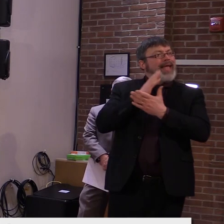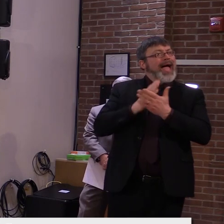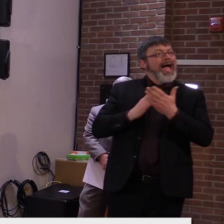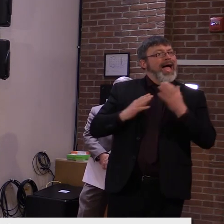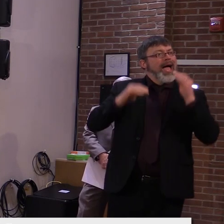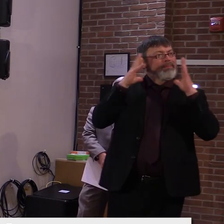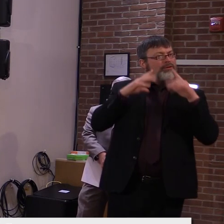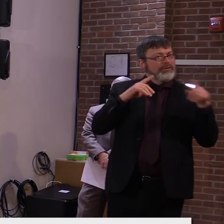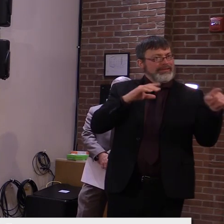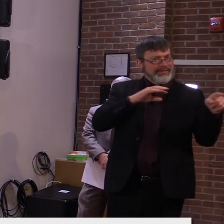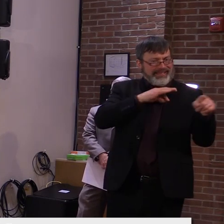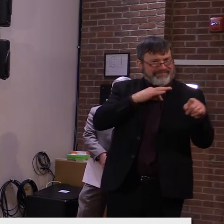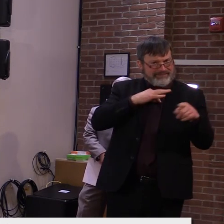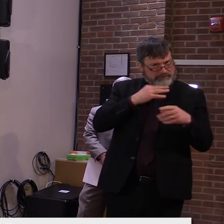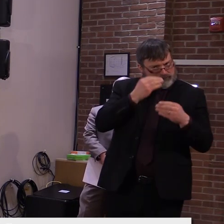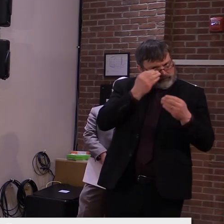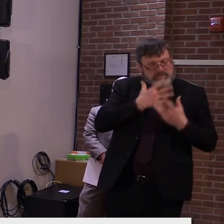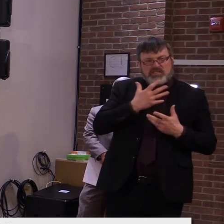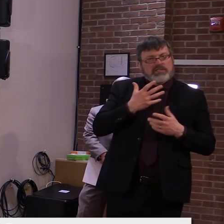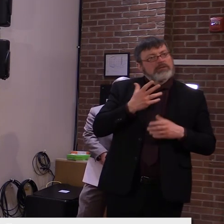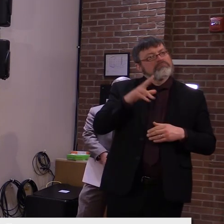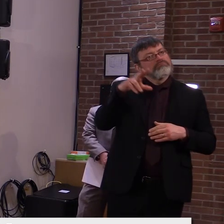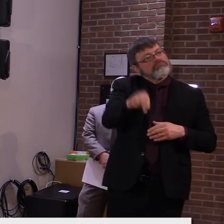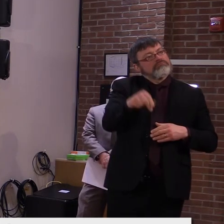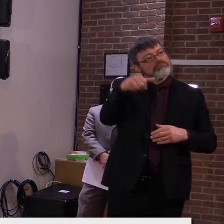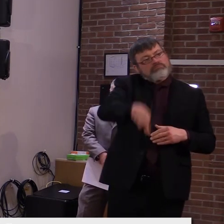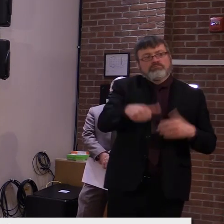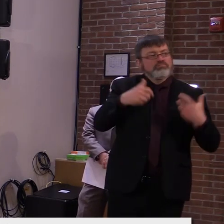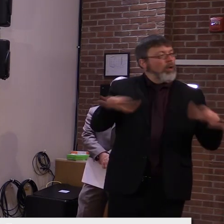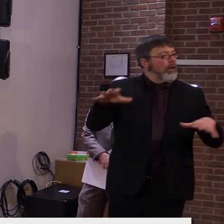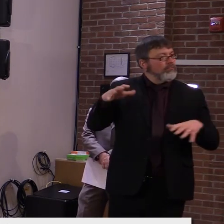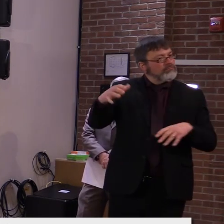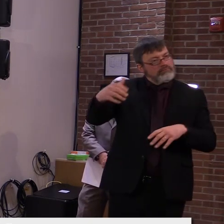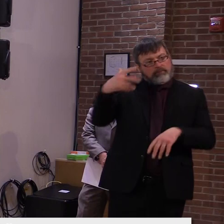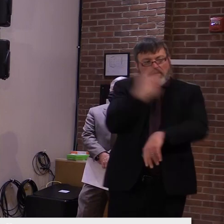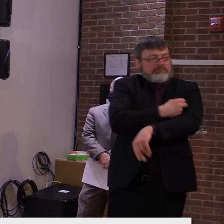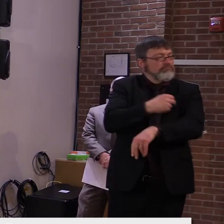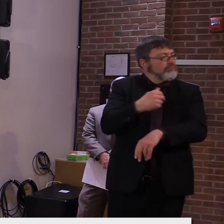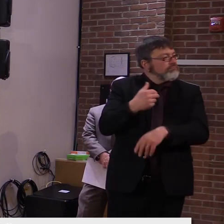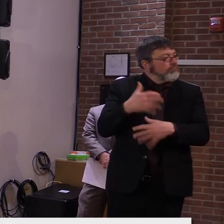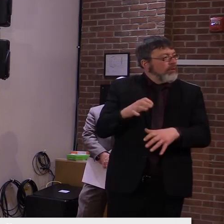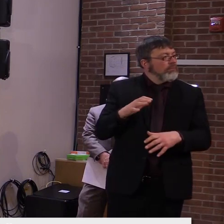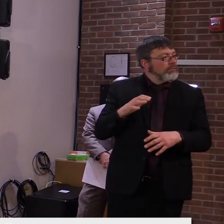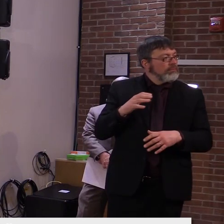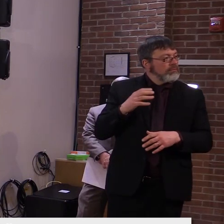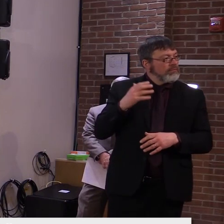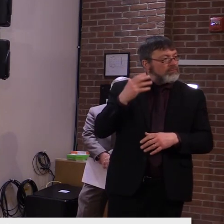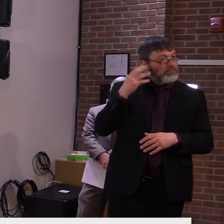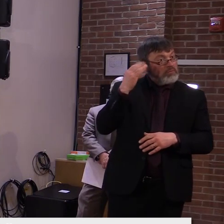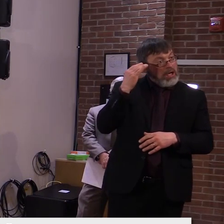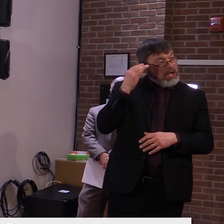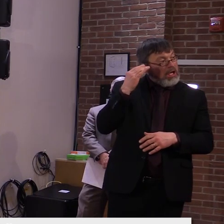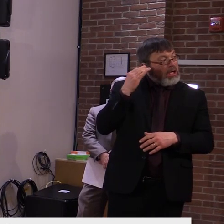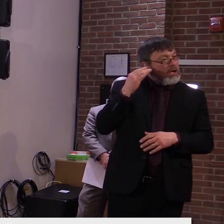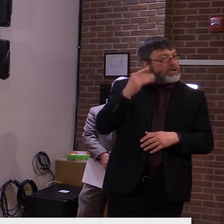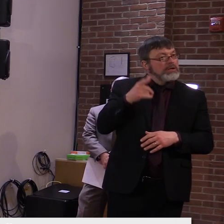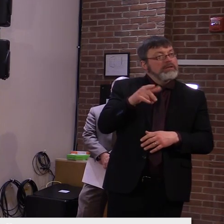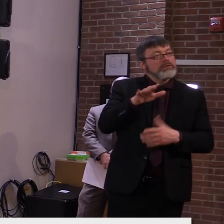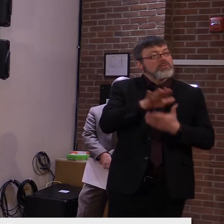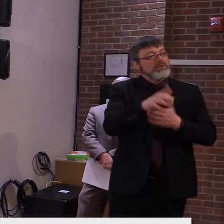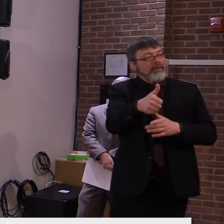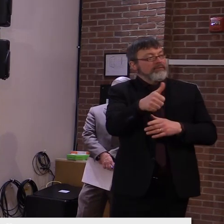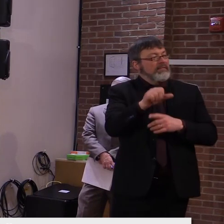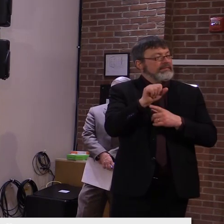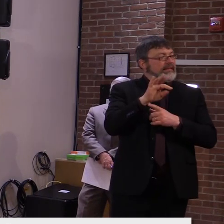some of the flexibility that remote learning has allowed them in their personal lives. Will the choice to go back to in-person learning then ultimately have to be left up to